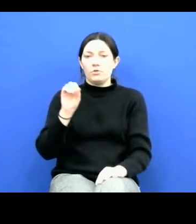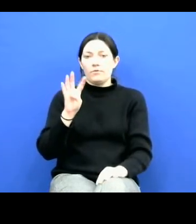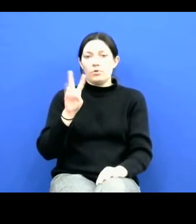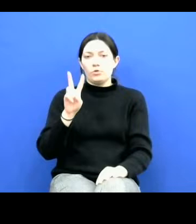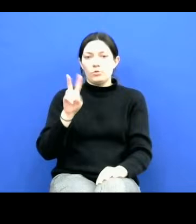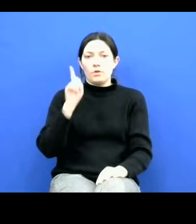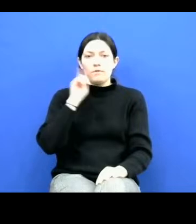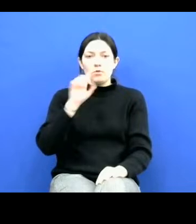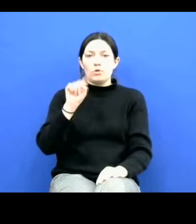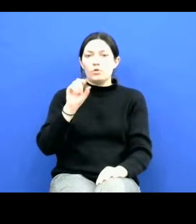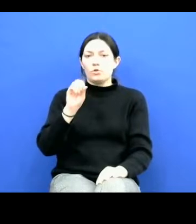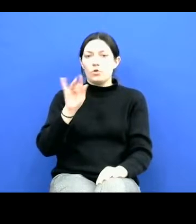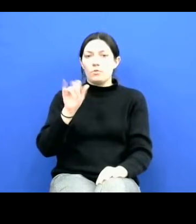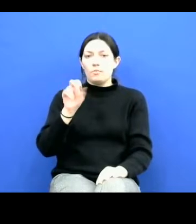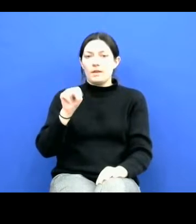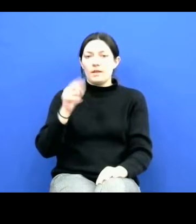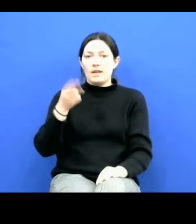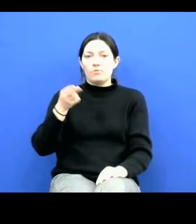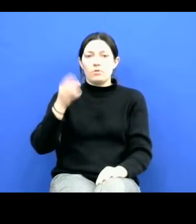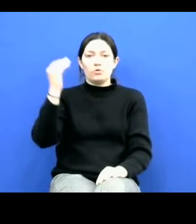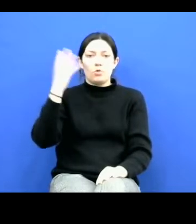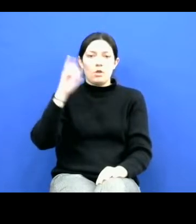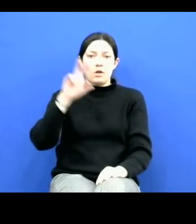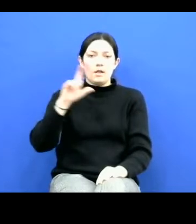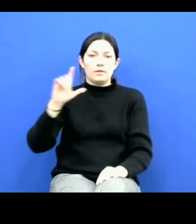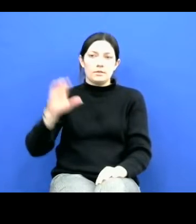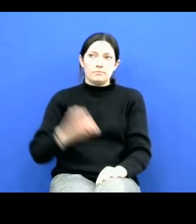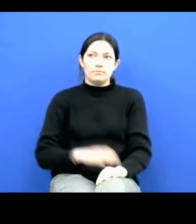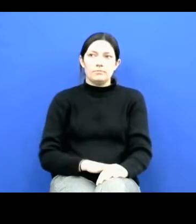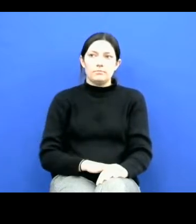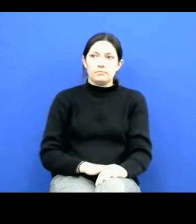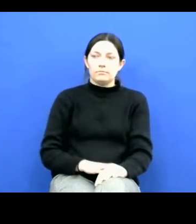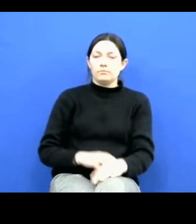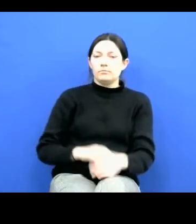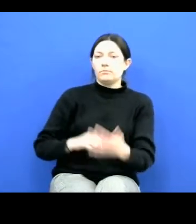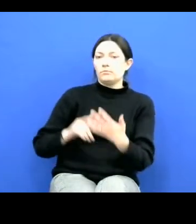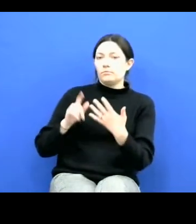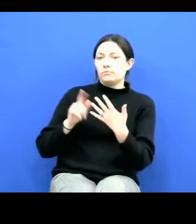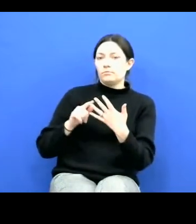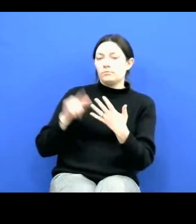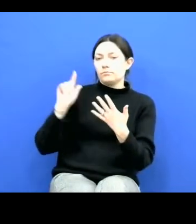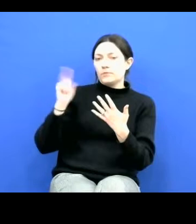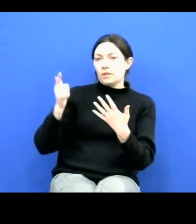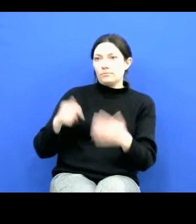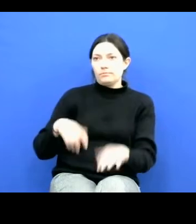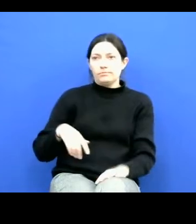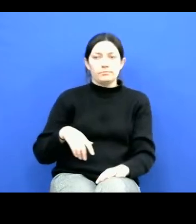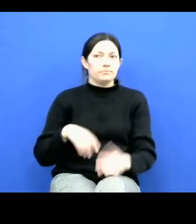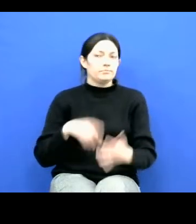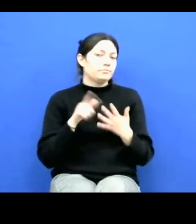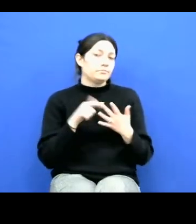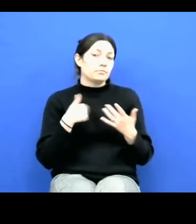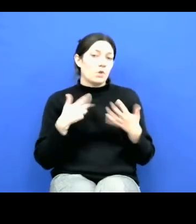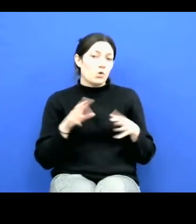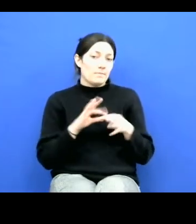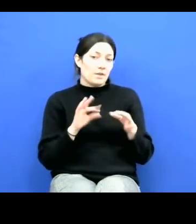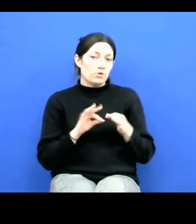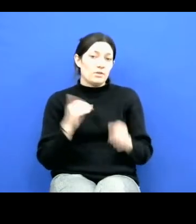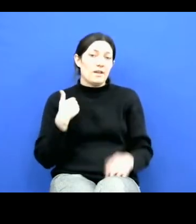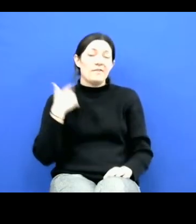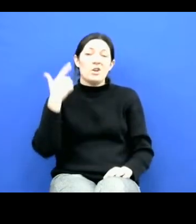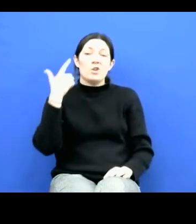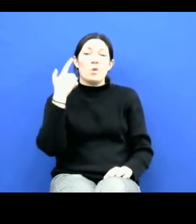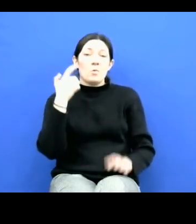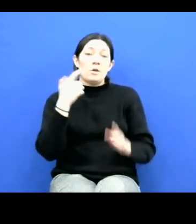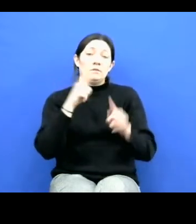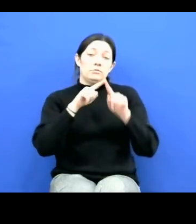2023-042 for Tobin Henrietta Solar LLC. Second. So as I mentioned, there are 21 conditions. I'm not